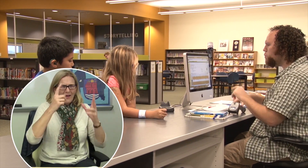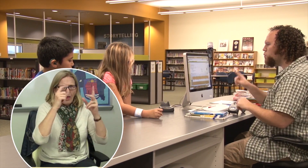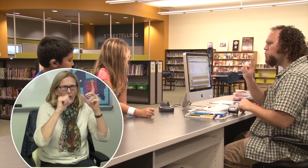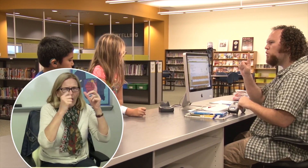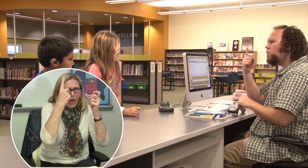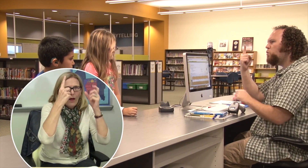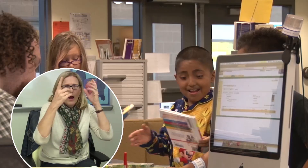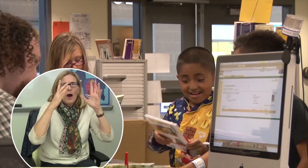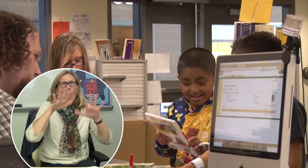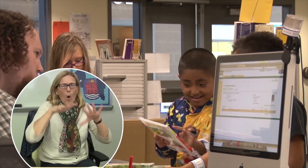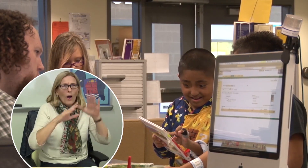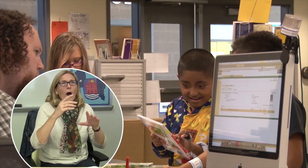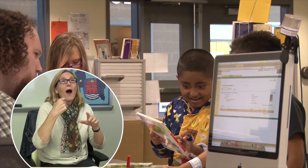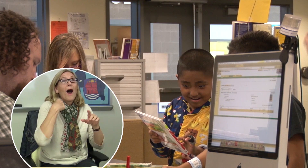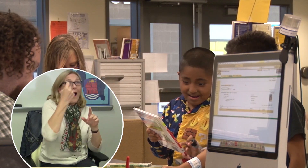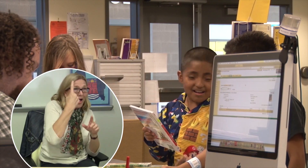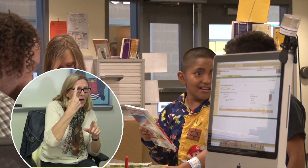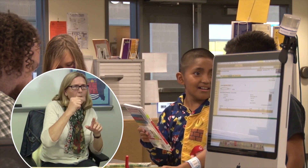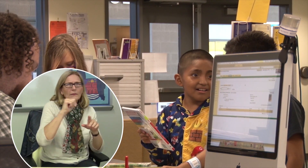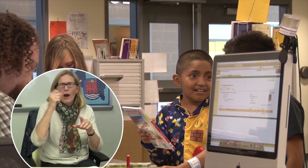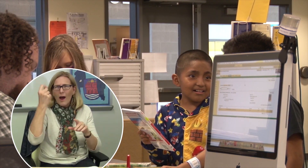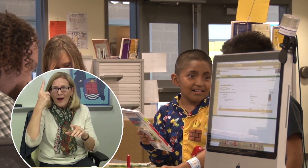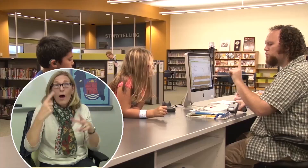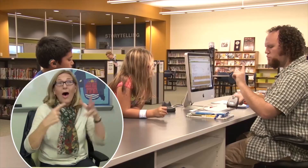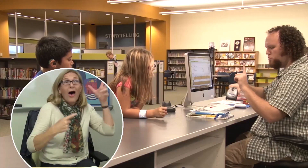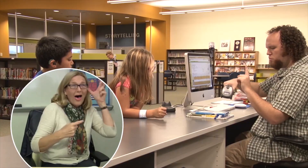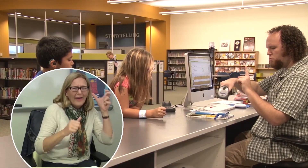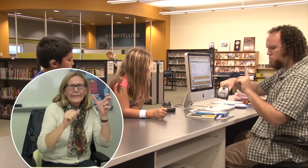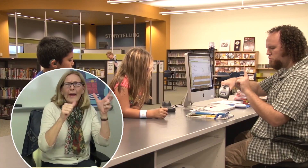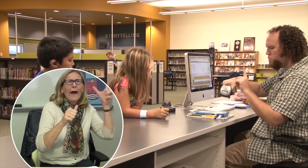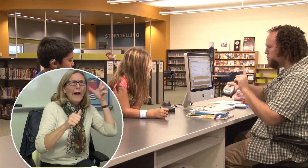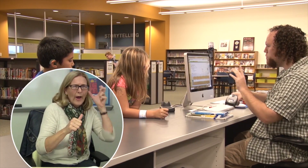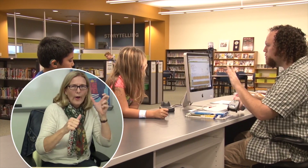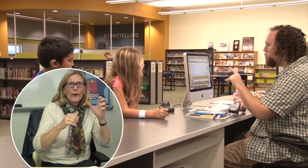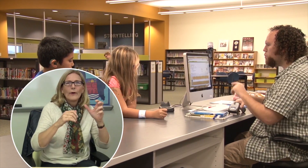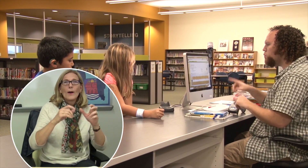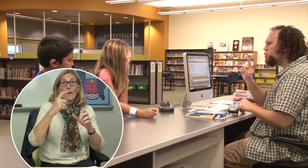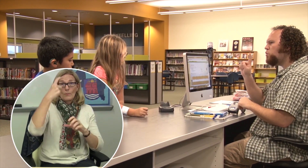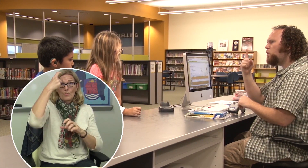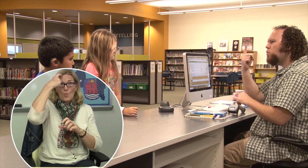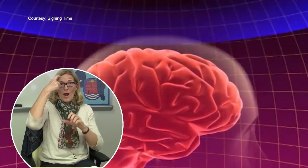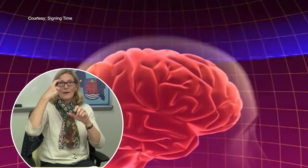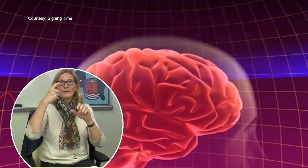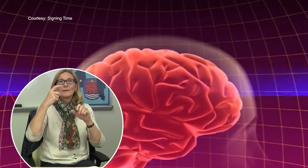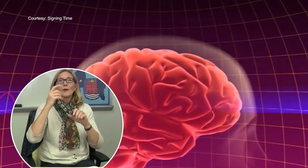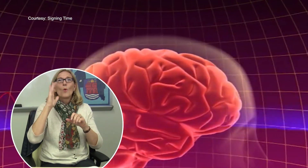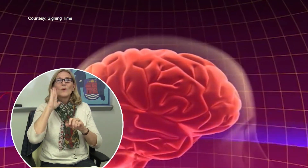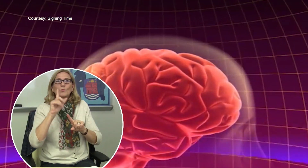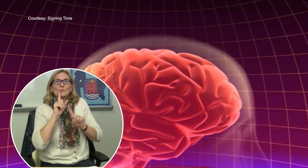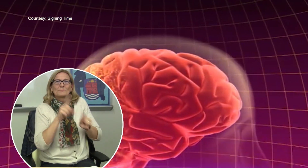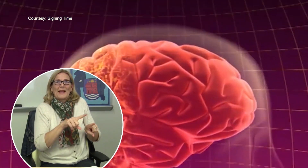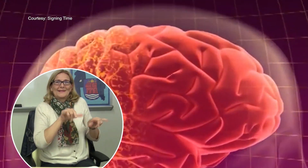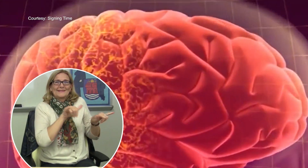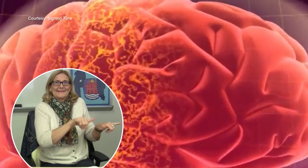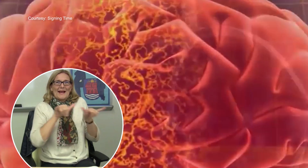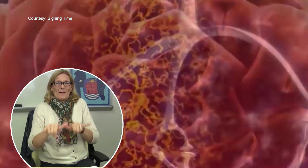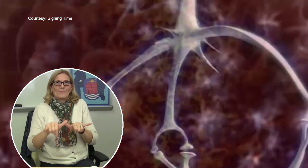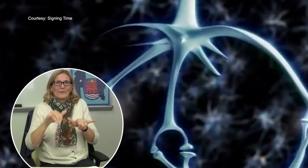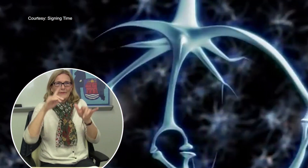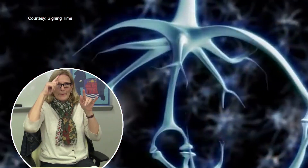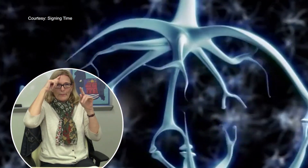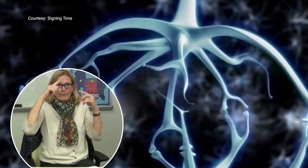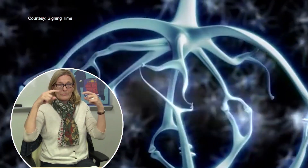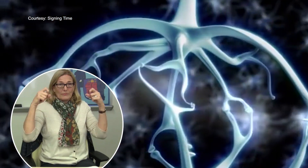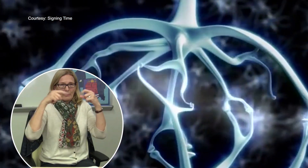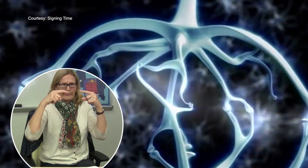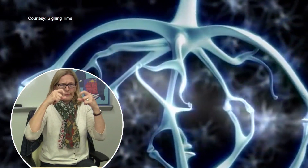understanding something but not others, and you can hear something but not others, your brain is going to respond the same and